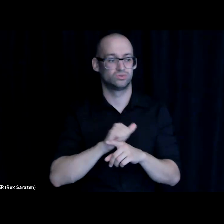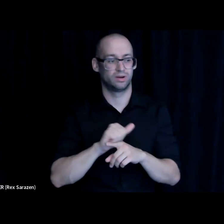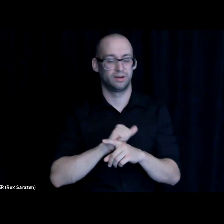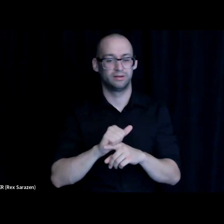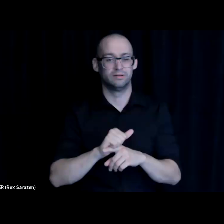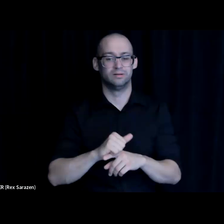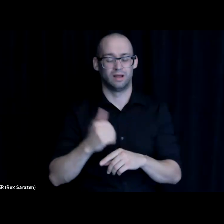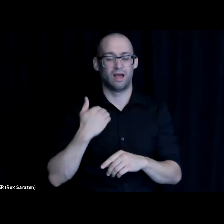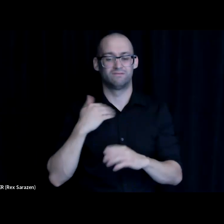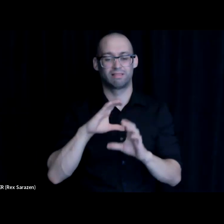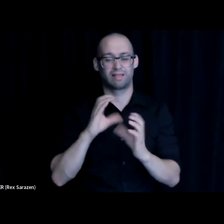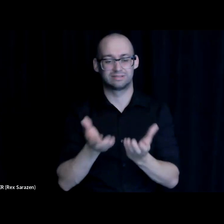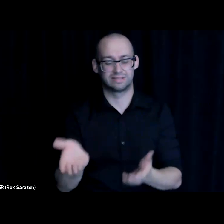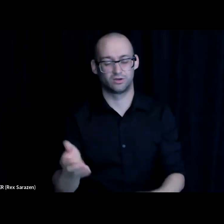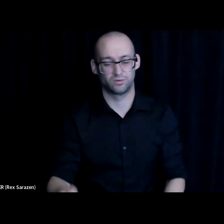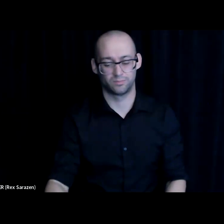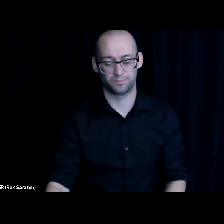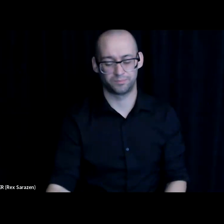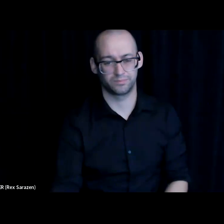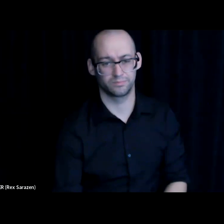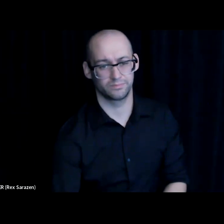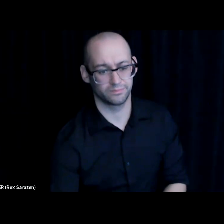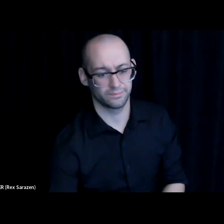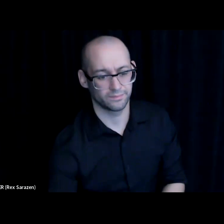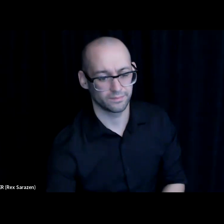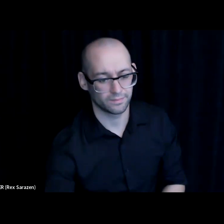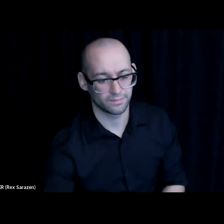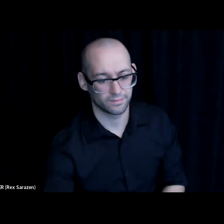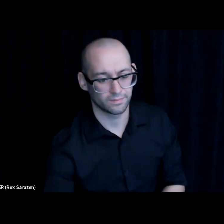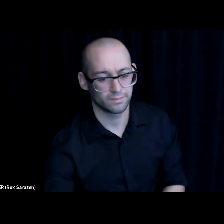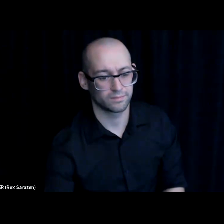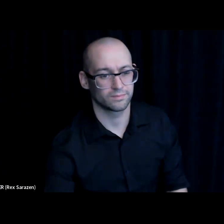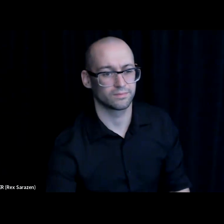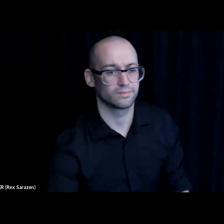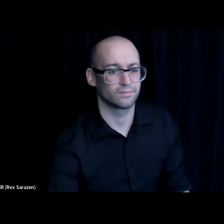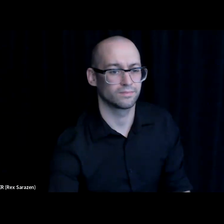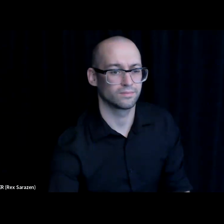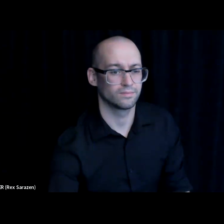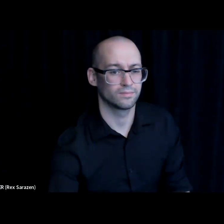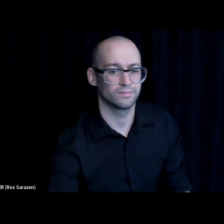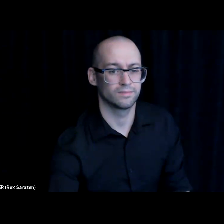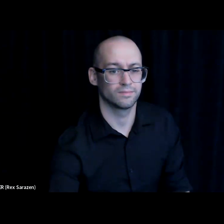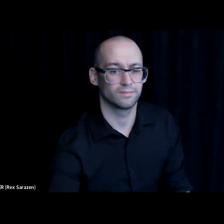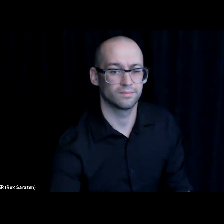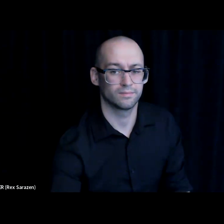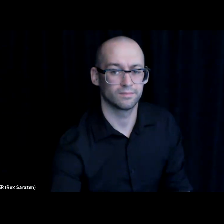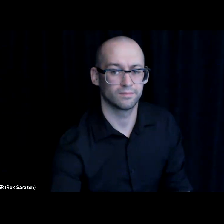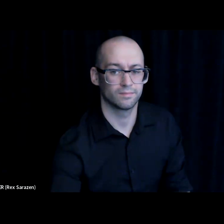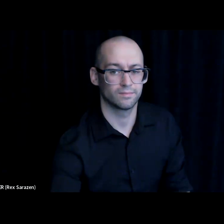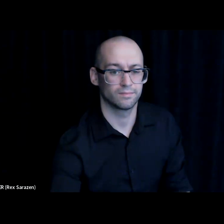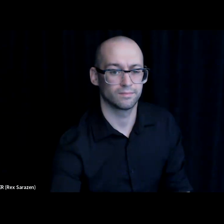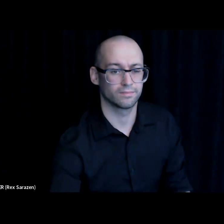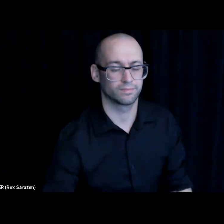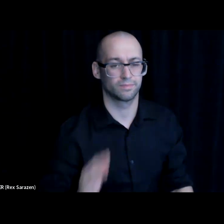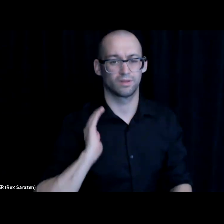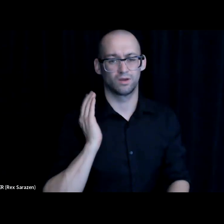courses here that can help them, learn how to use the devices. And what we also do is we cater to certain populations.